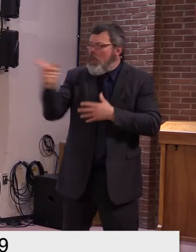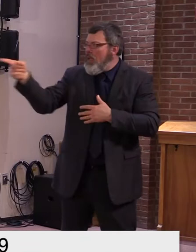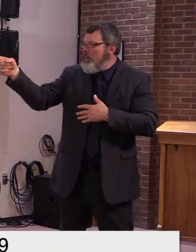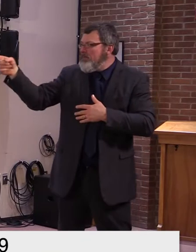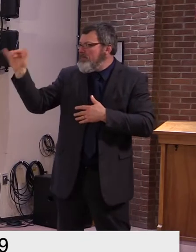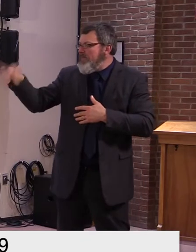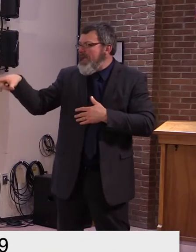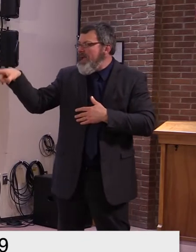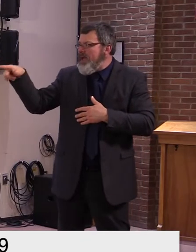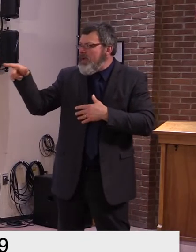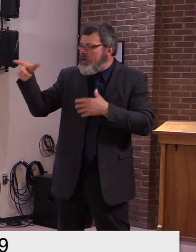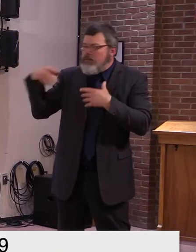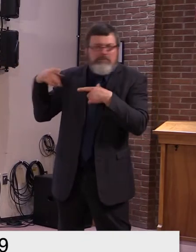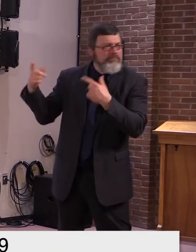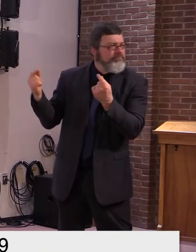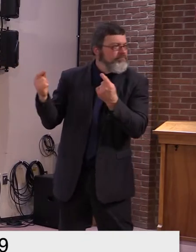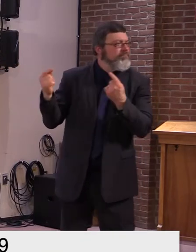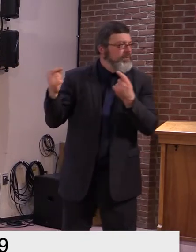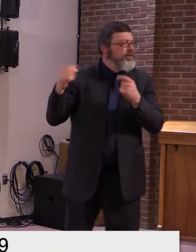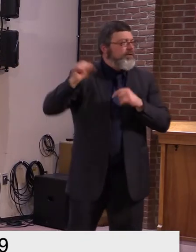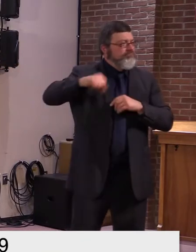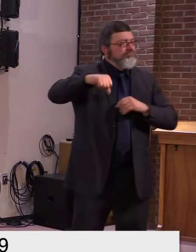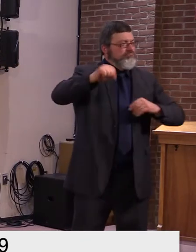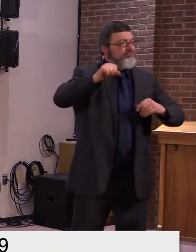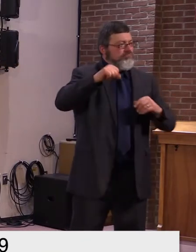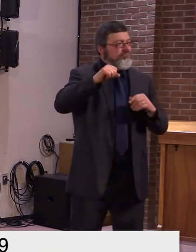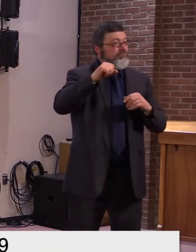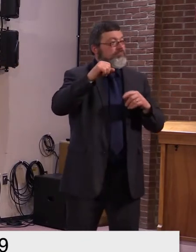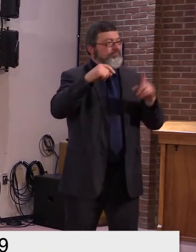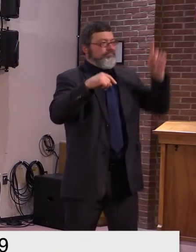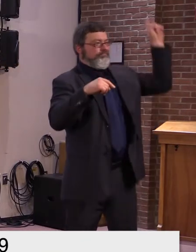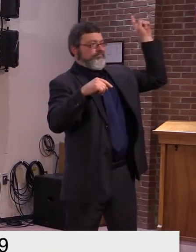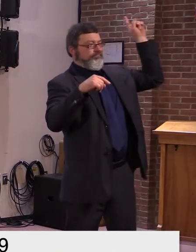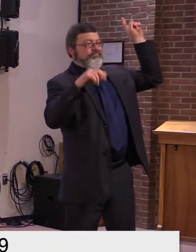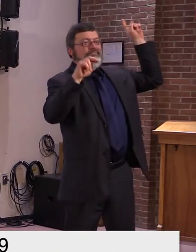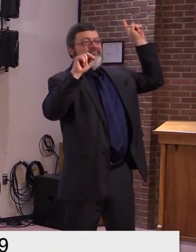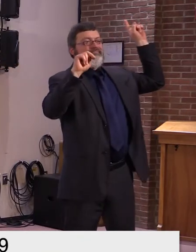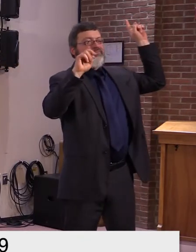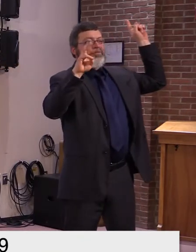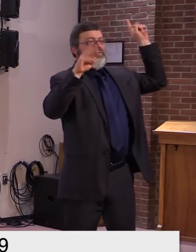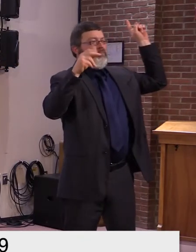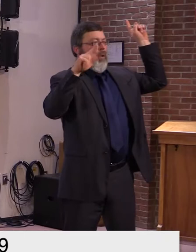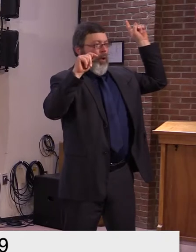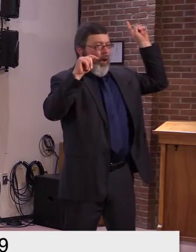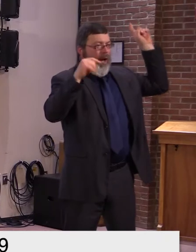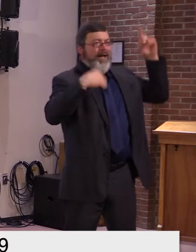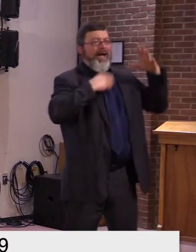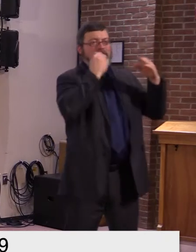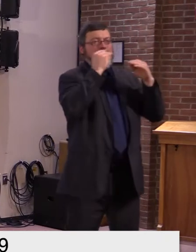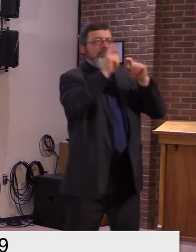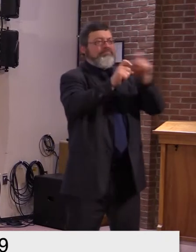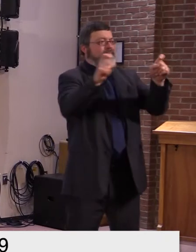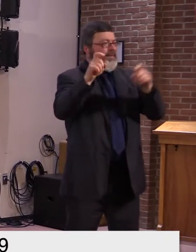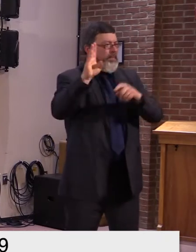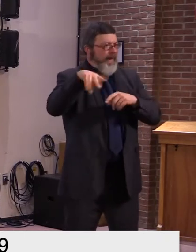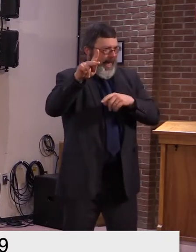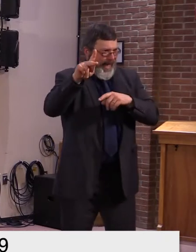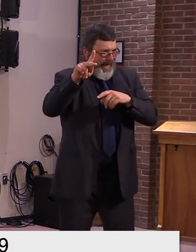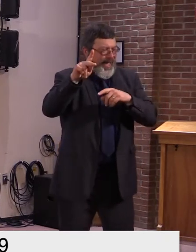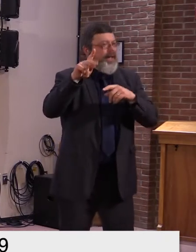week where there was a food distribution program that was run by the Vermont Food Bank. The Guard was